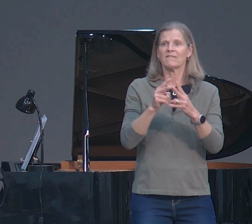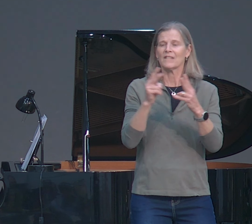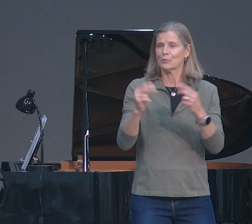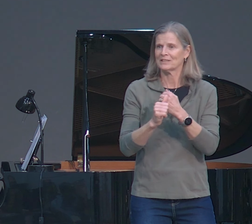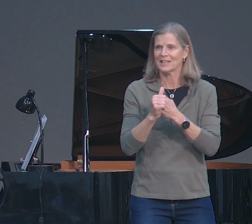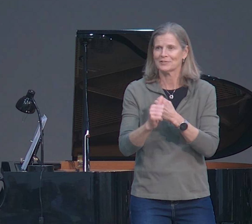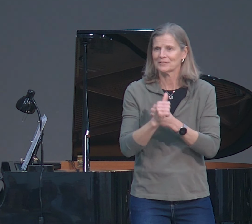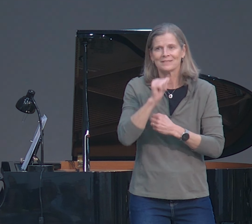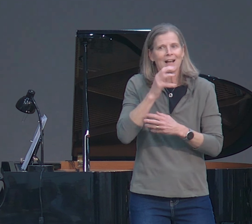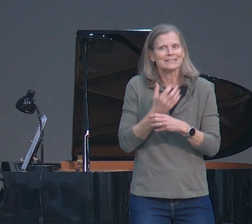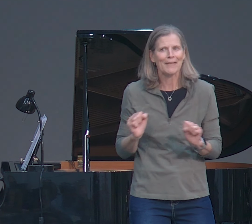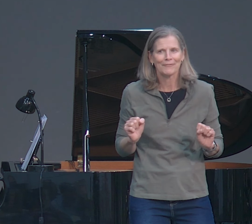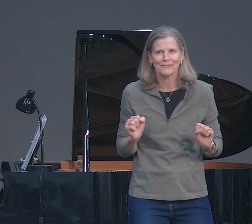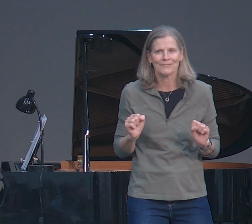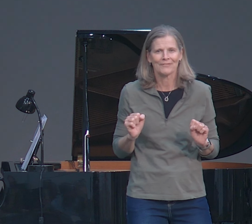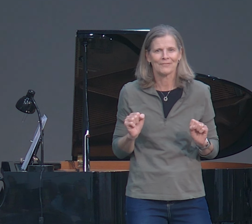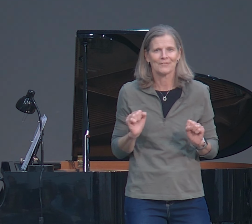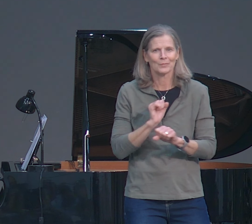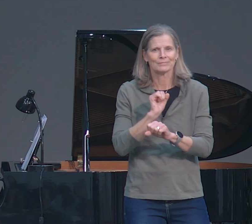Not a safe mission.